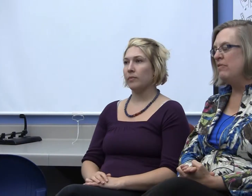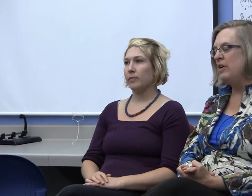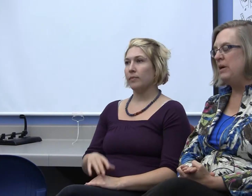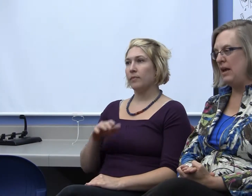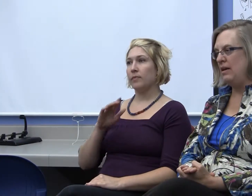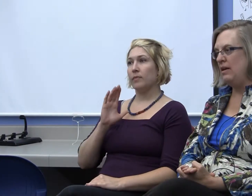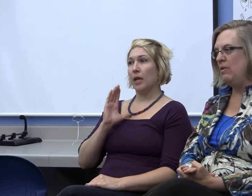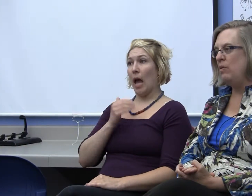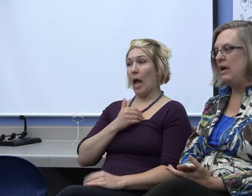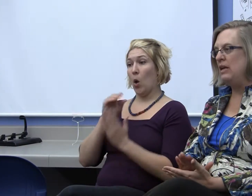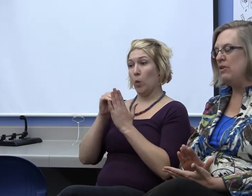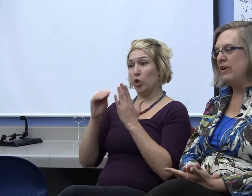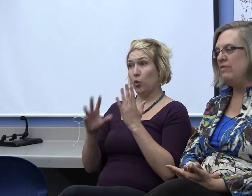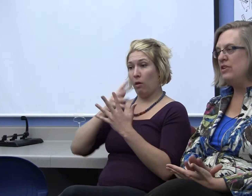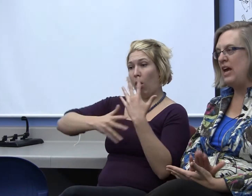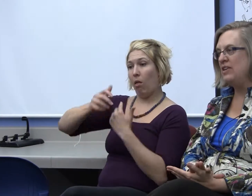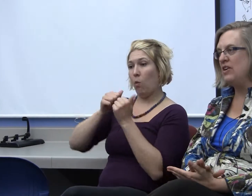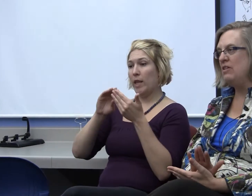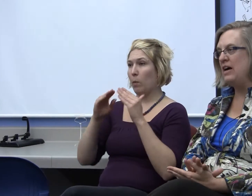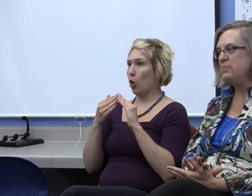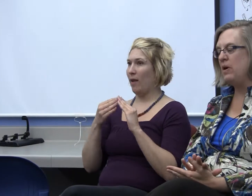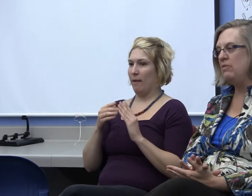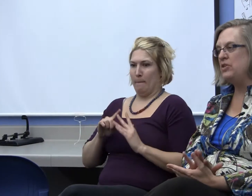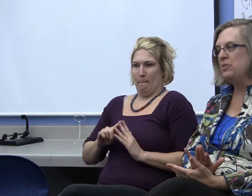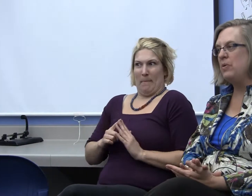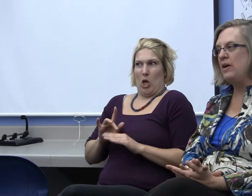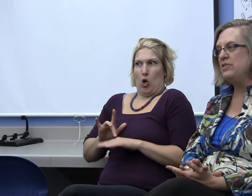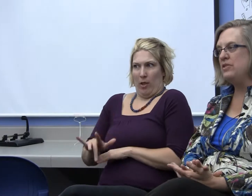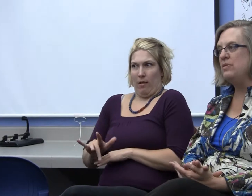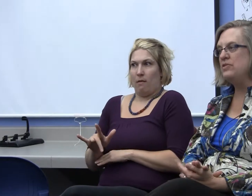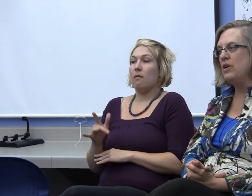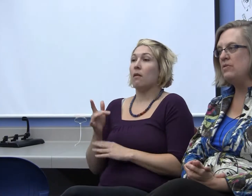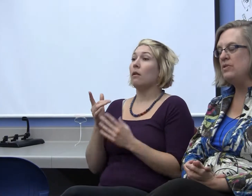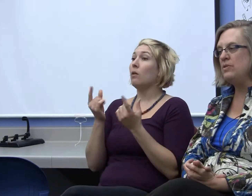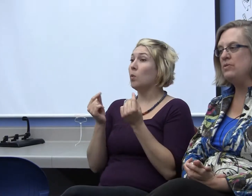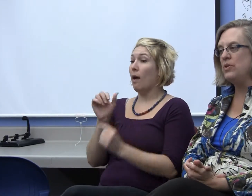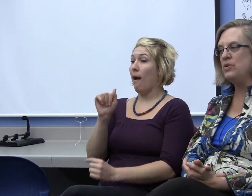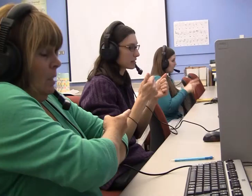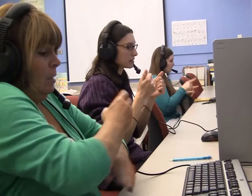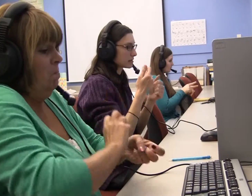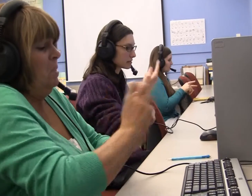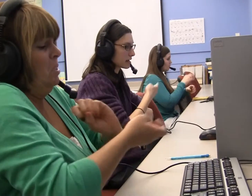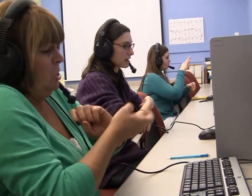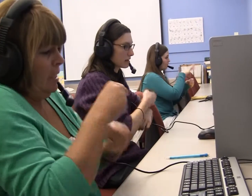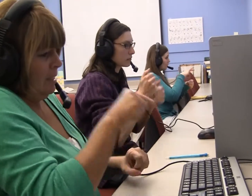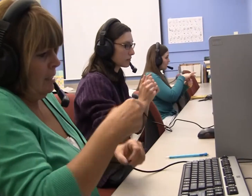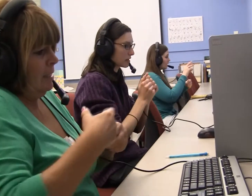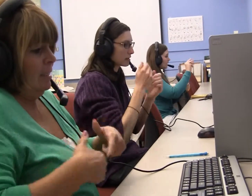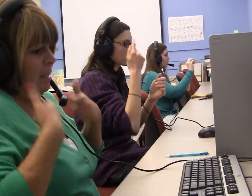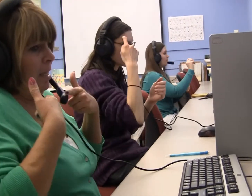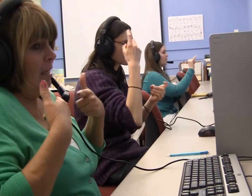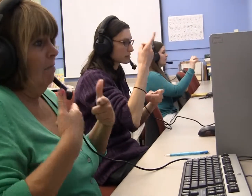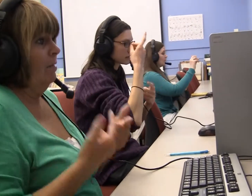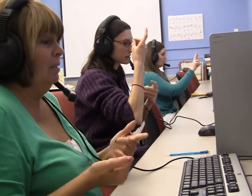From the very beginning, in your very first ASL class, part of what you're required to do is go to social events with the